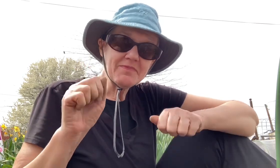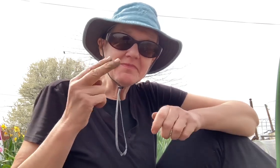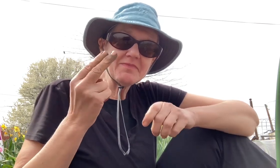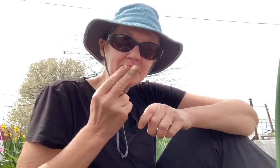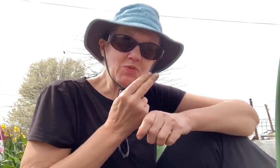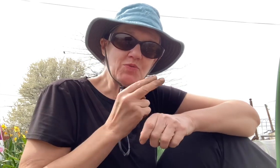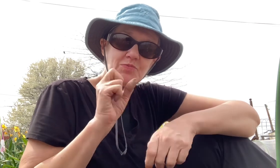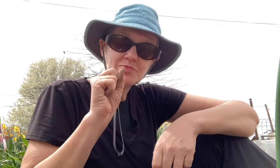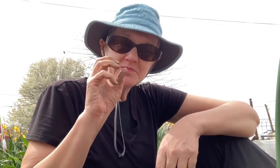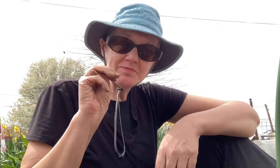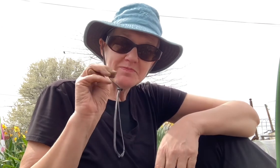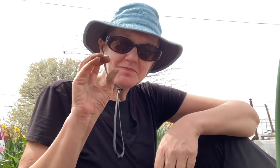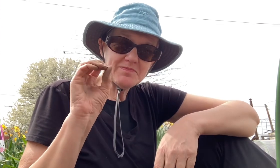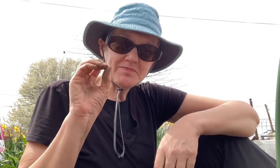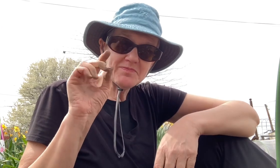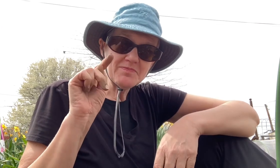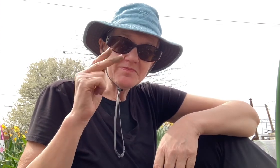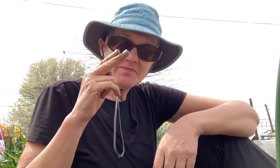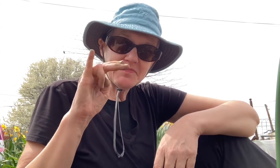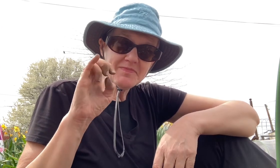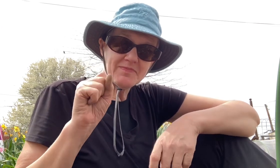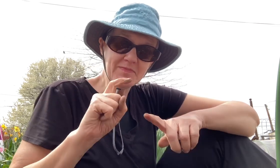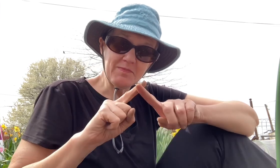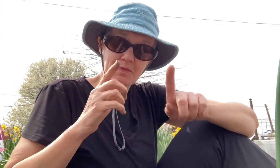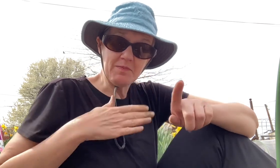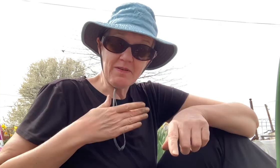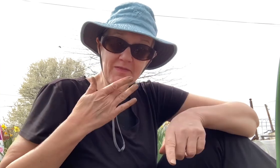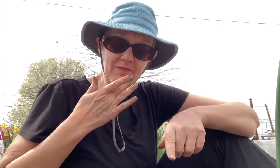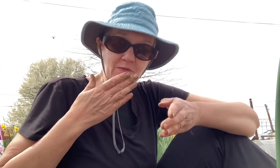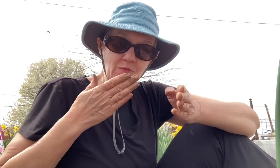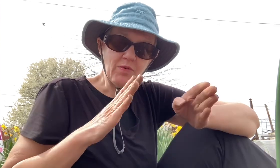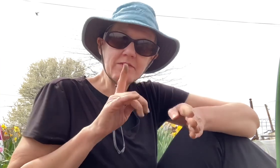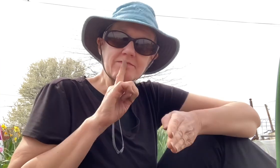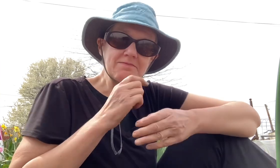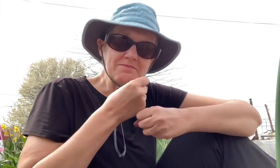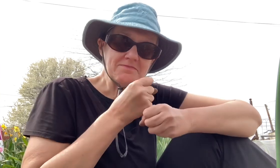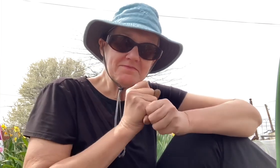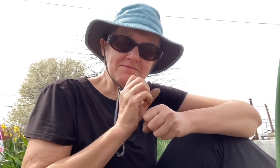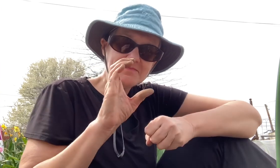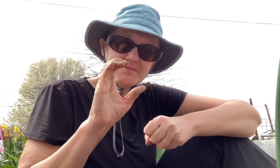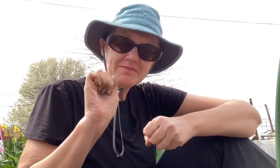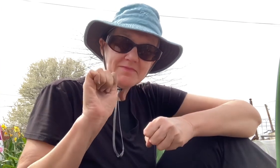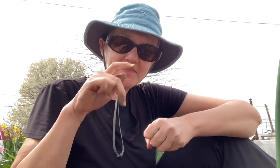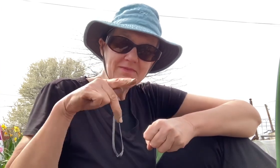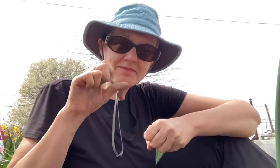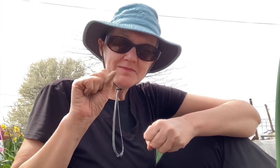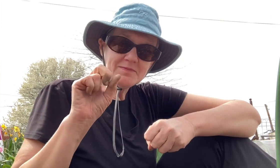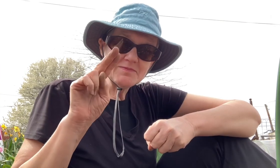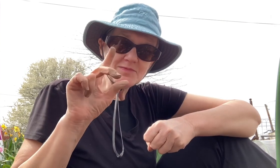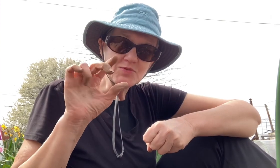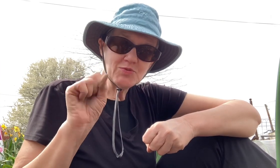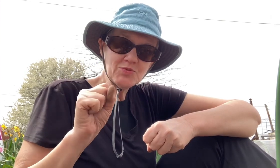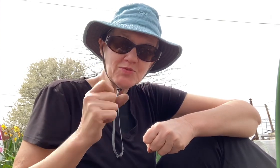It can be used in smoothies, or my favorite way, fill